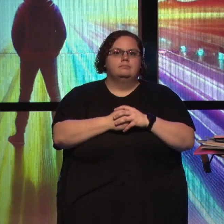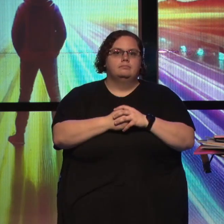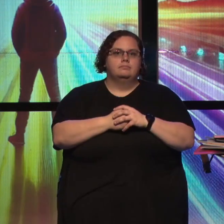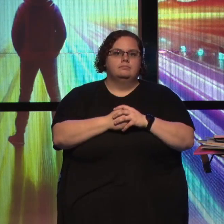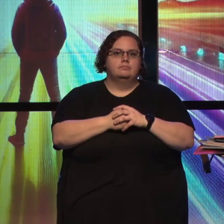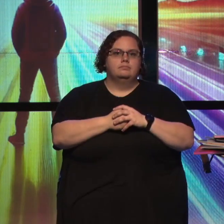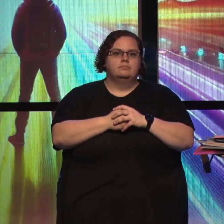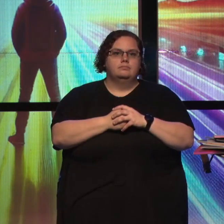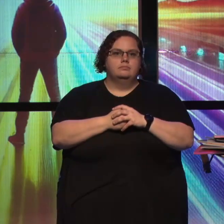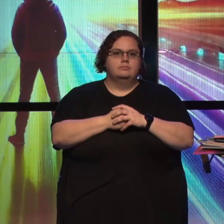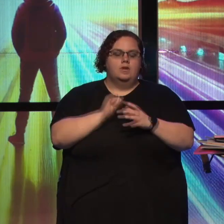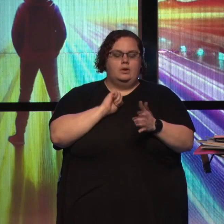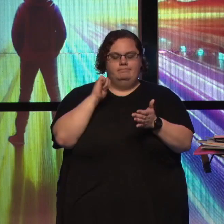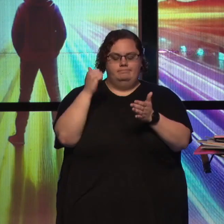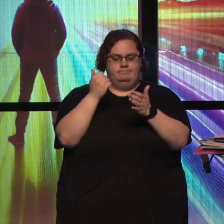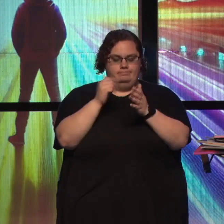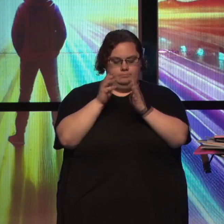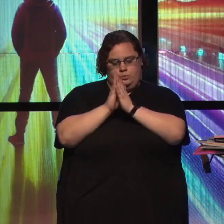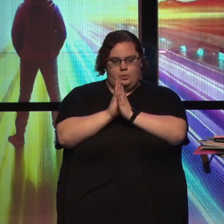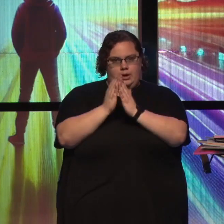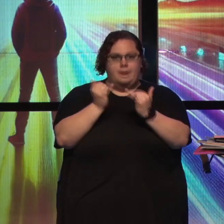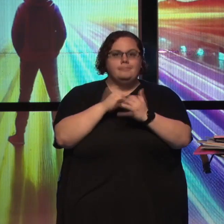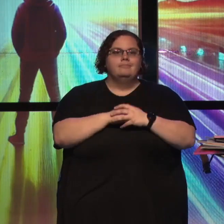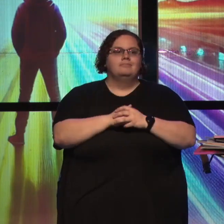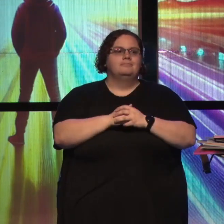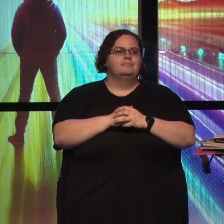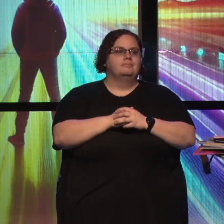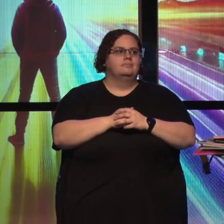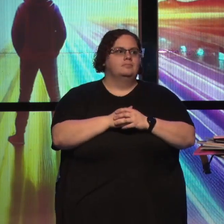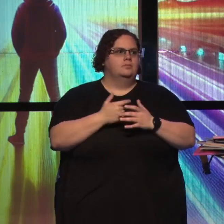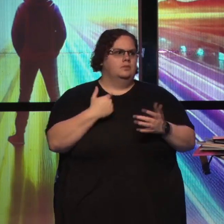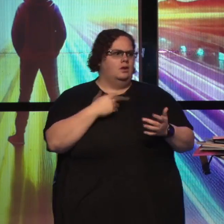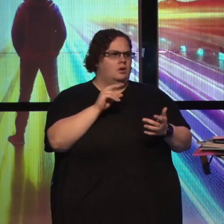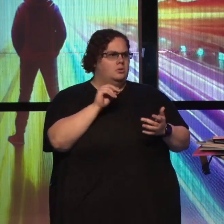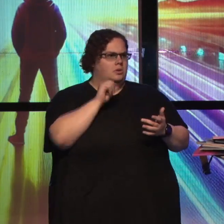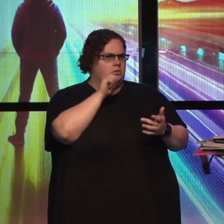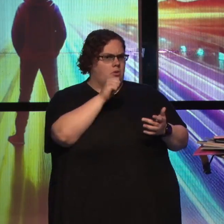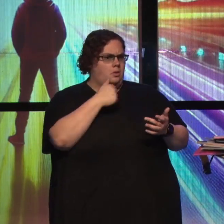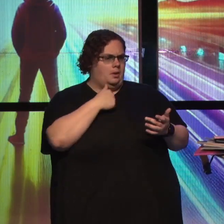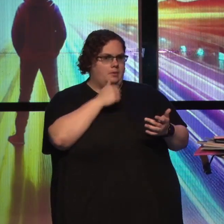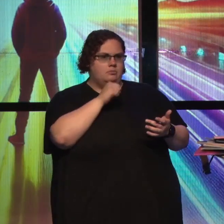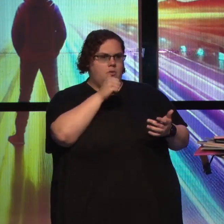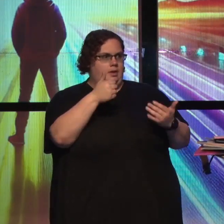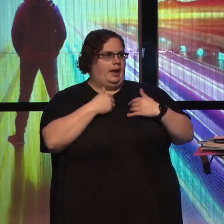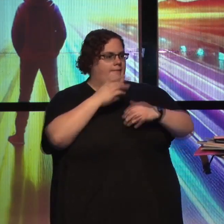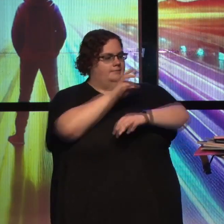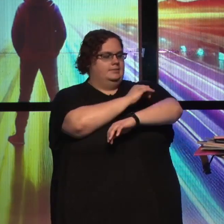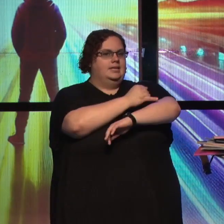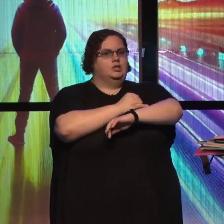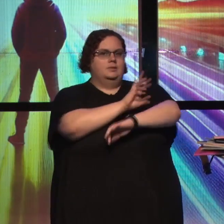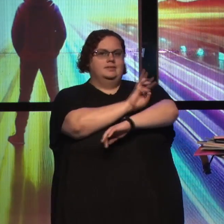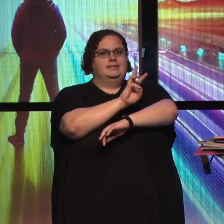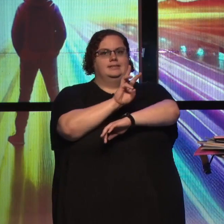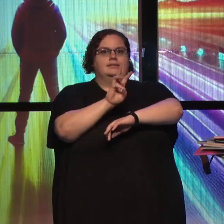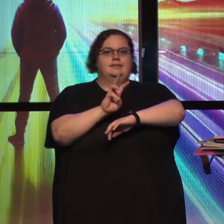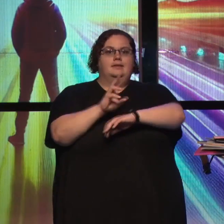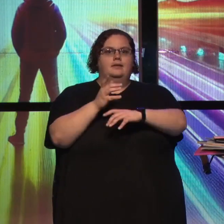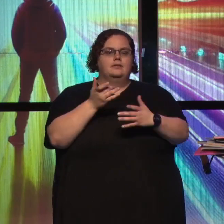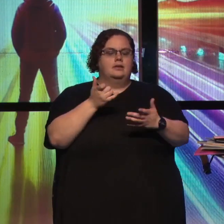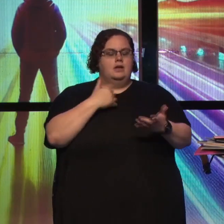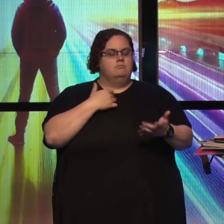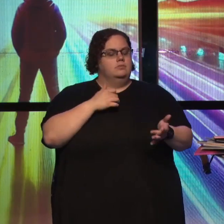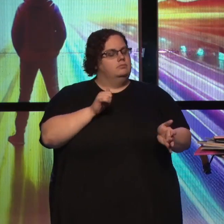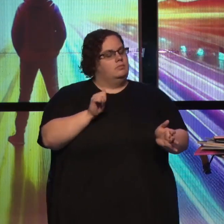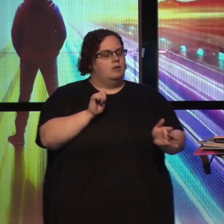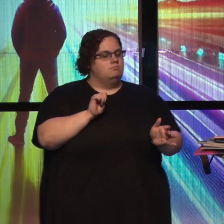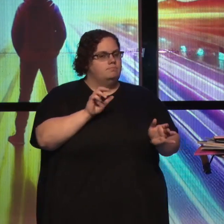Let's close in prayer. Because you're like, no, I don't. I did not tattoo 666. I mean, I got tattoos, Ryan, some that I regret, but 666